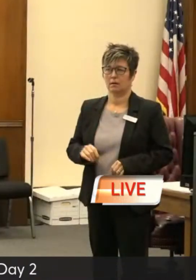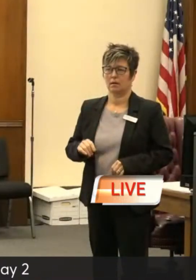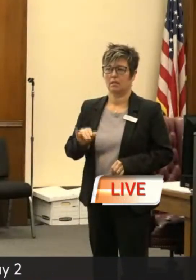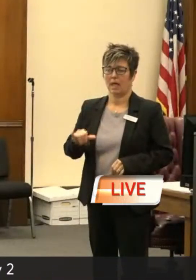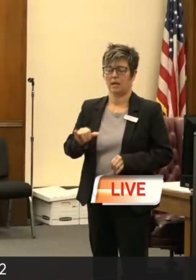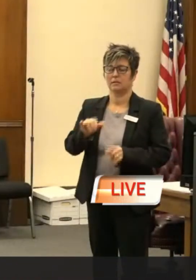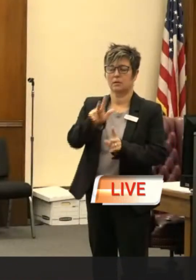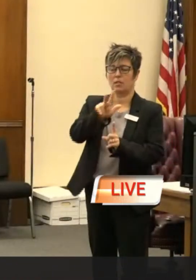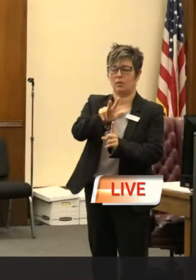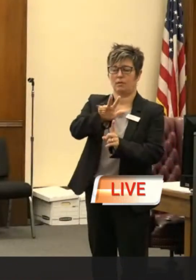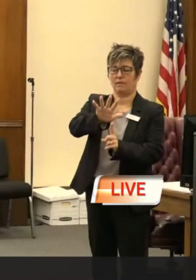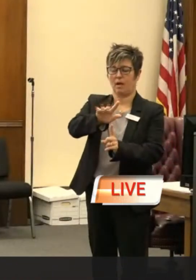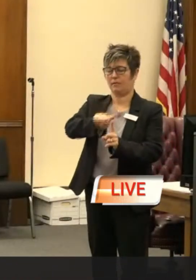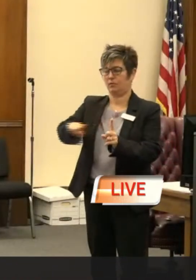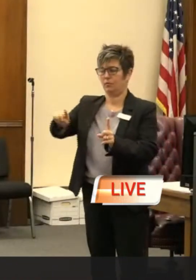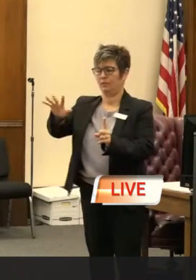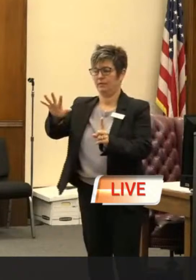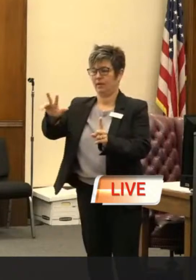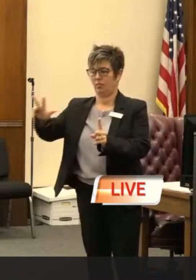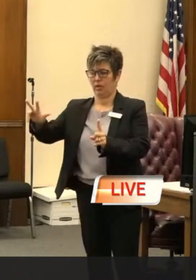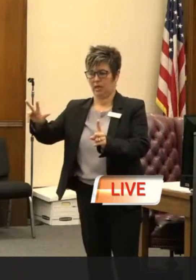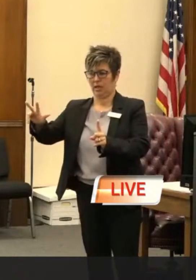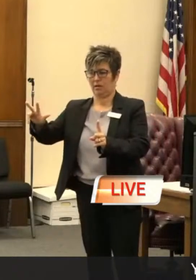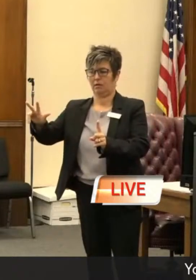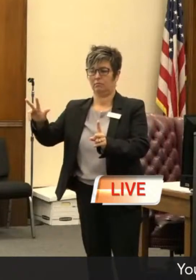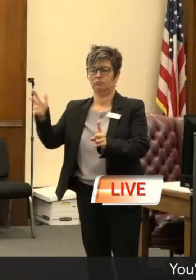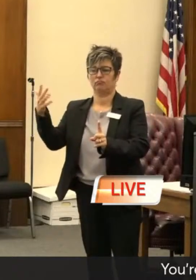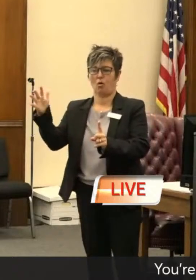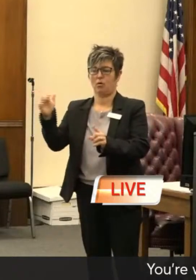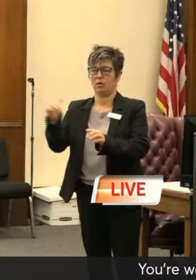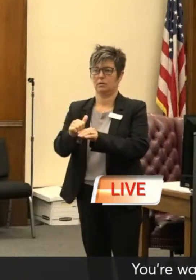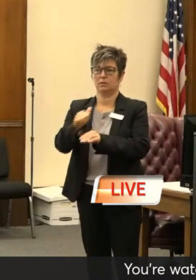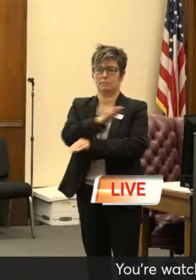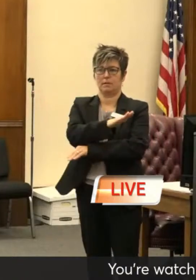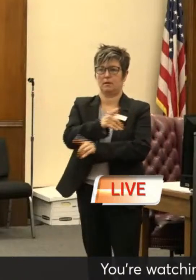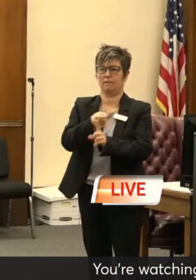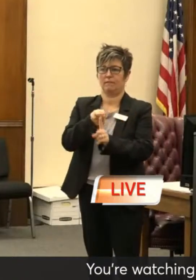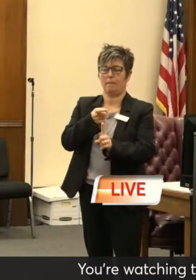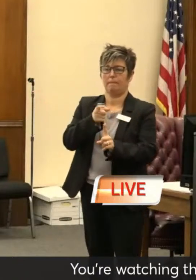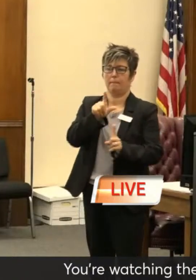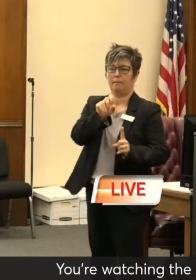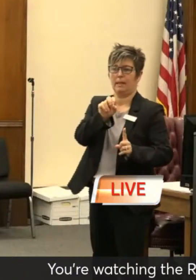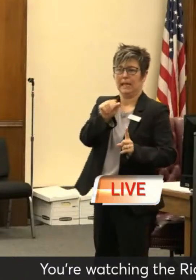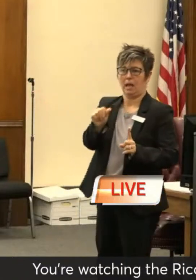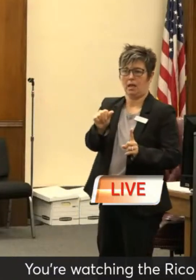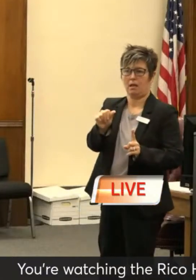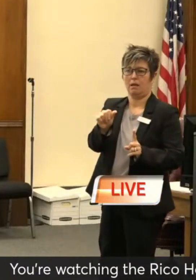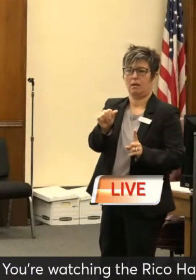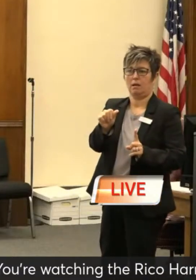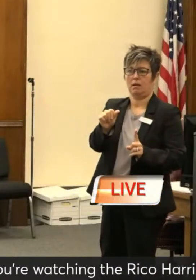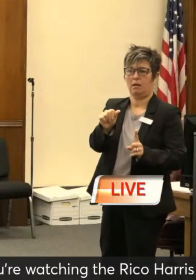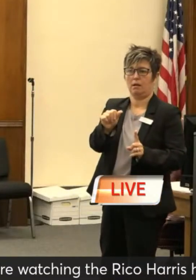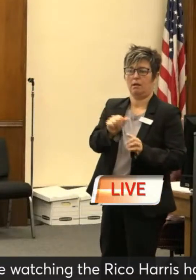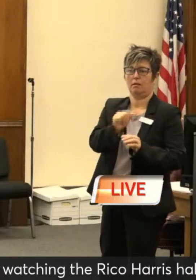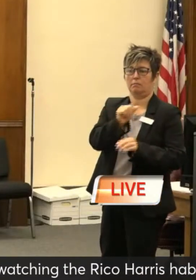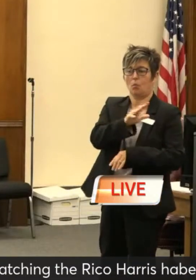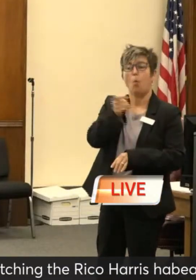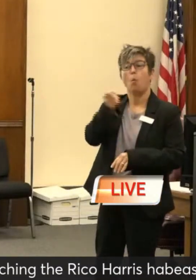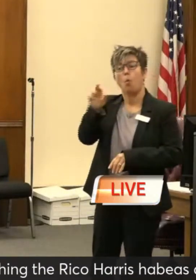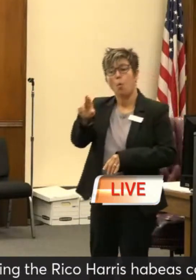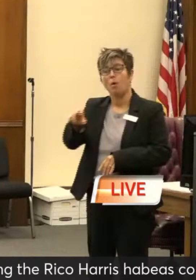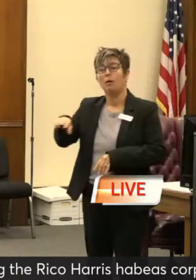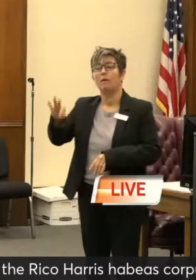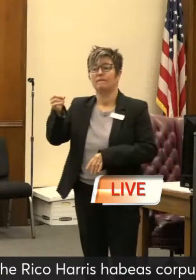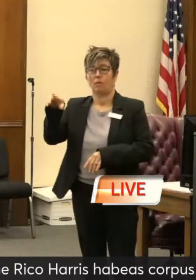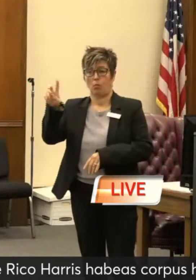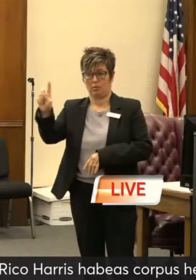through 53 were either admitted through Ms. Harris or through Mr. Ford already. I think